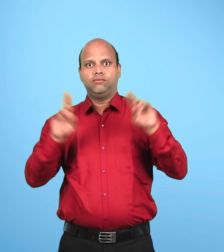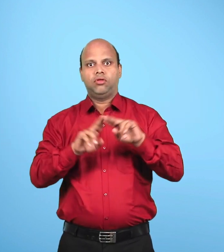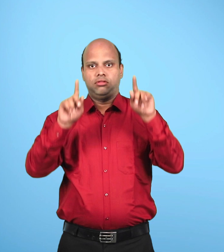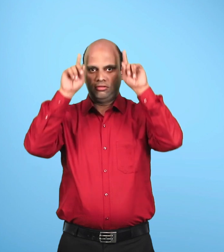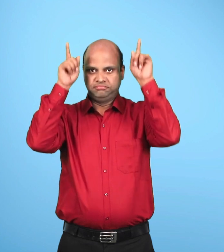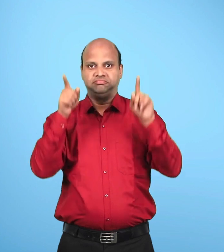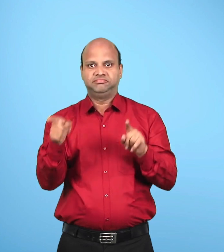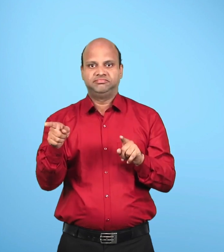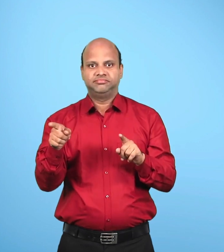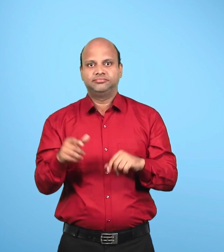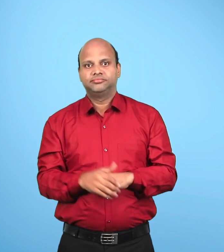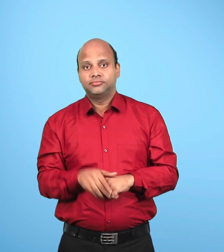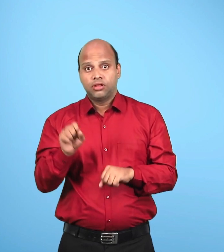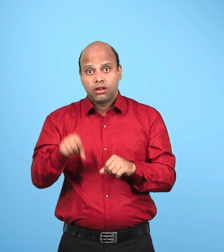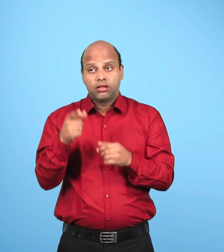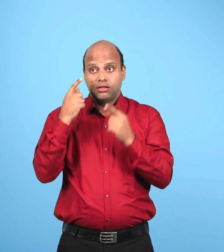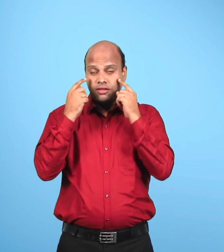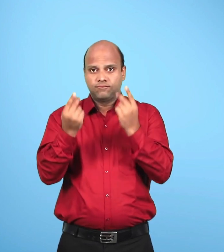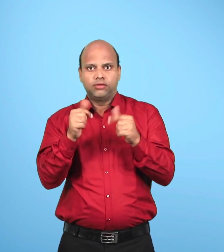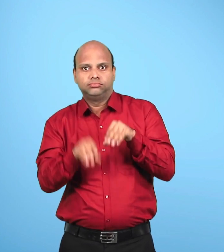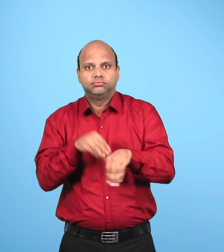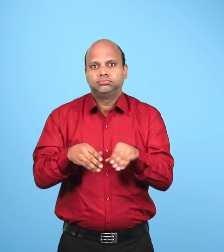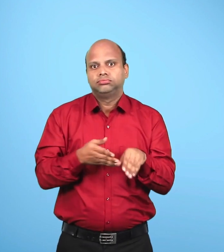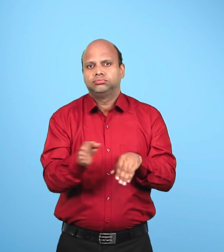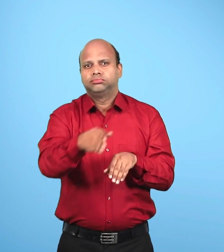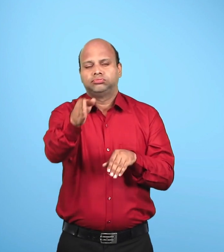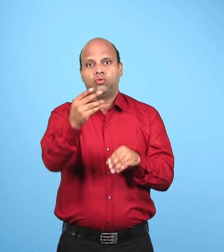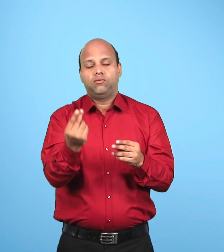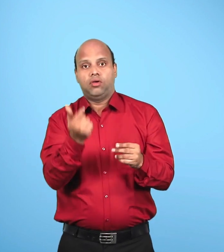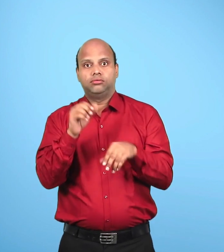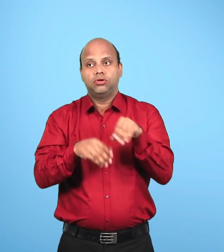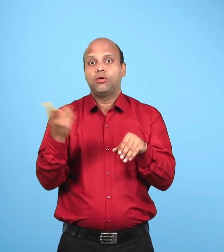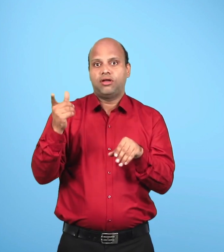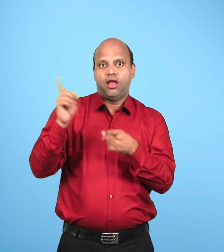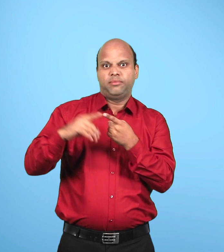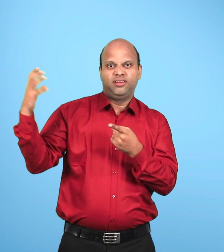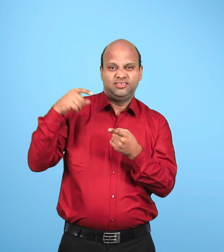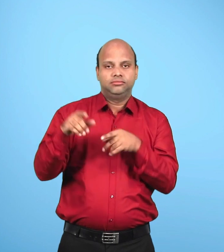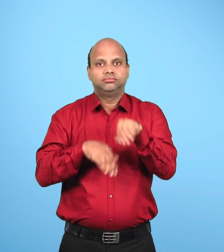run away from the predators. There are many other features of a lion,